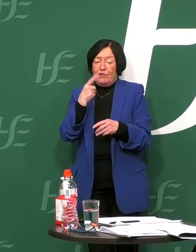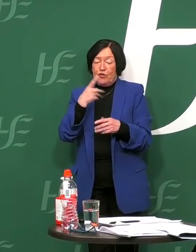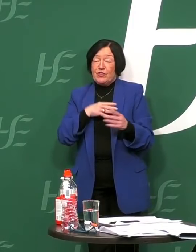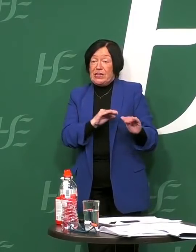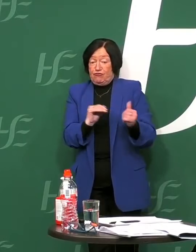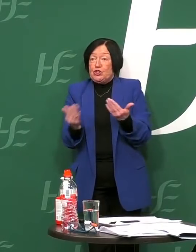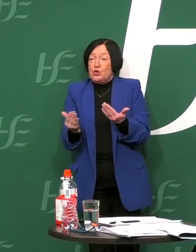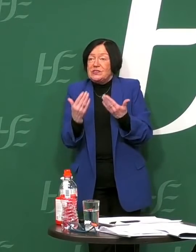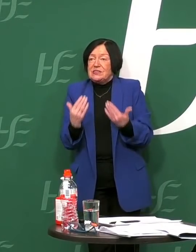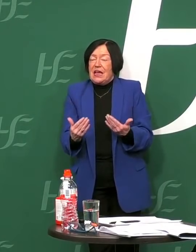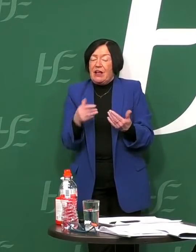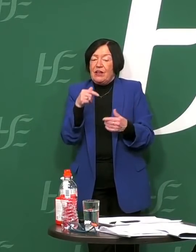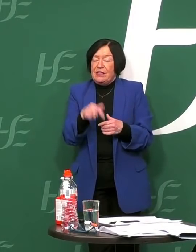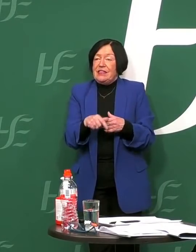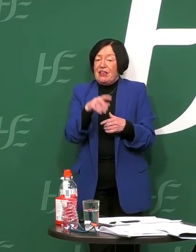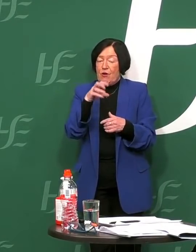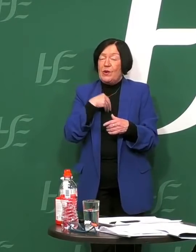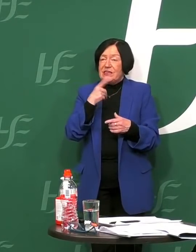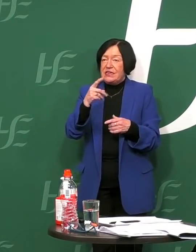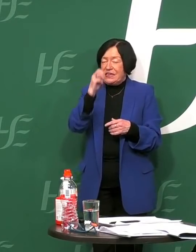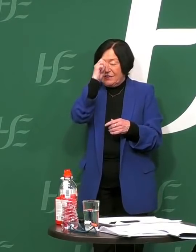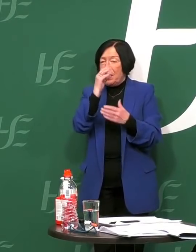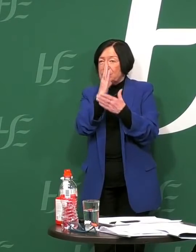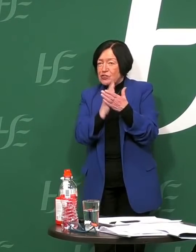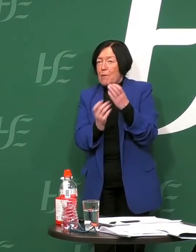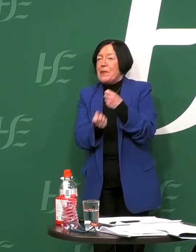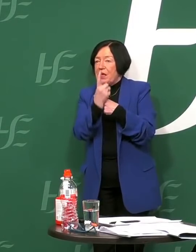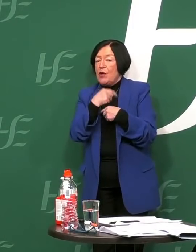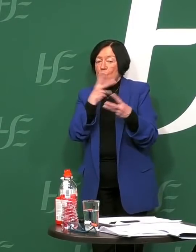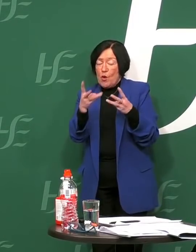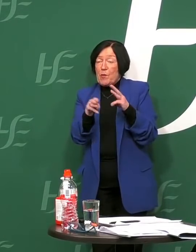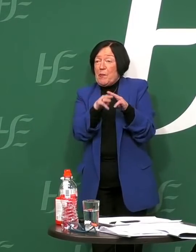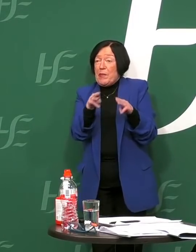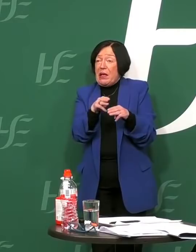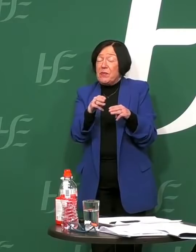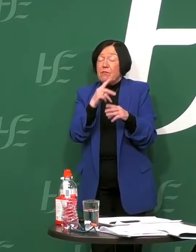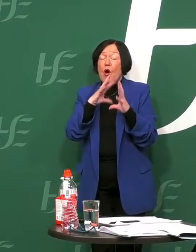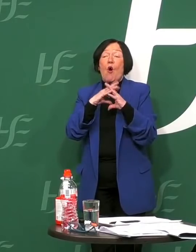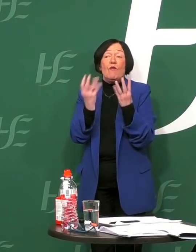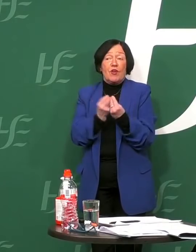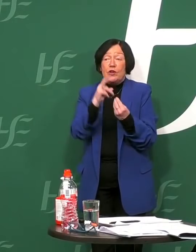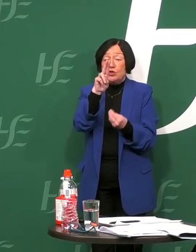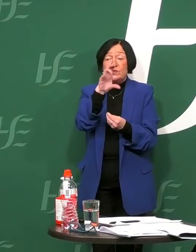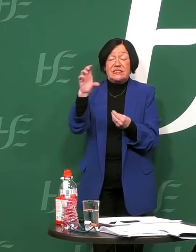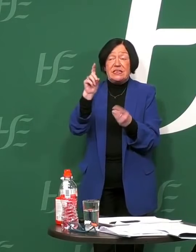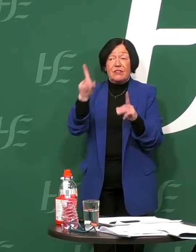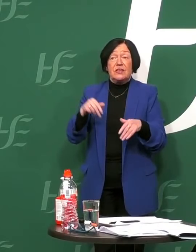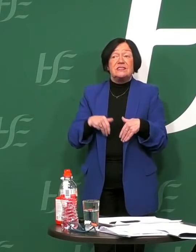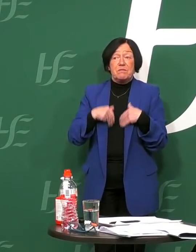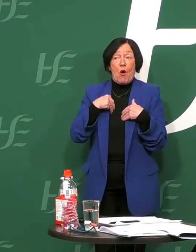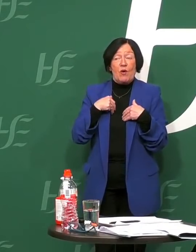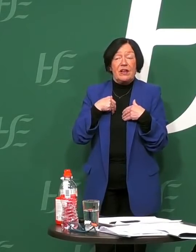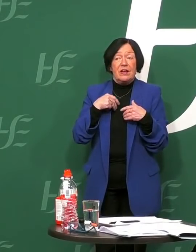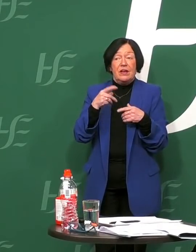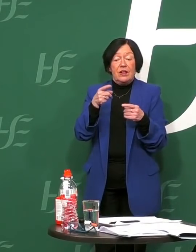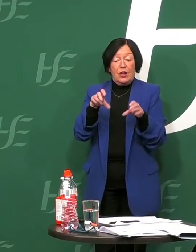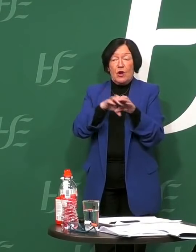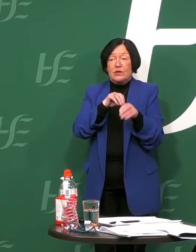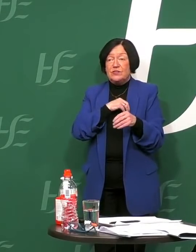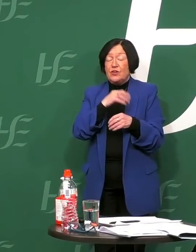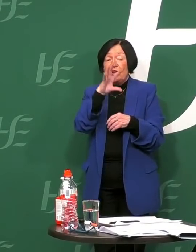introduced this in terms of the 50s, look, we did anticipate some issues and we'll work to tease those through. But overall, UCD this morning would have done close to